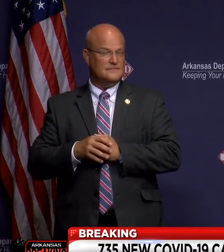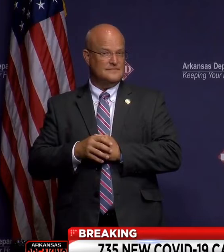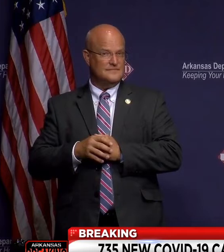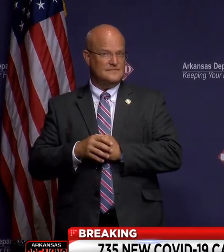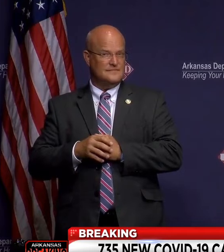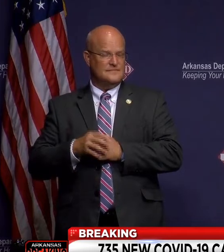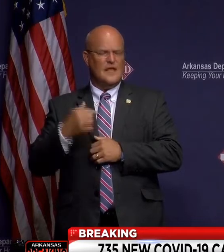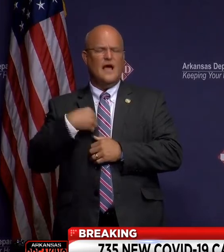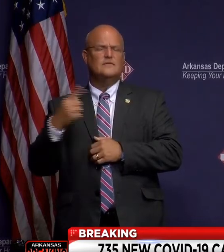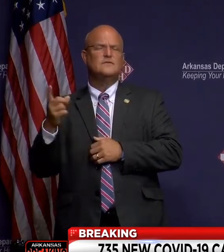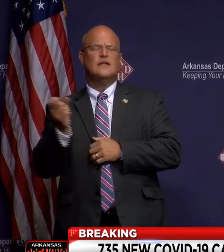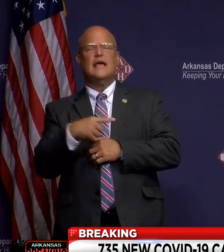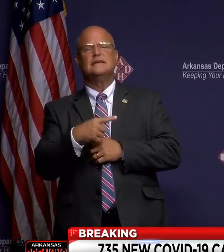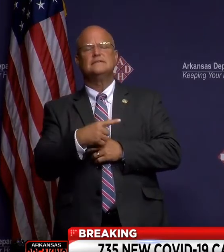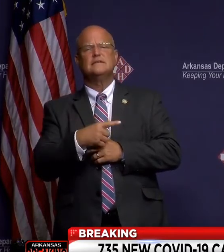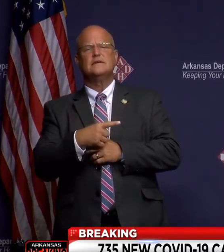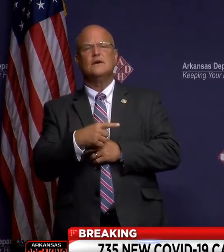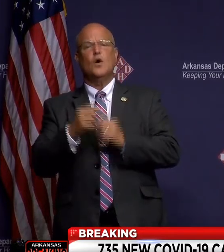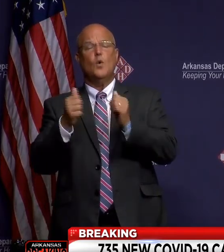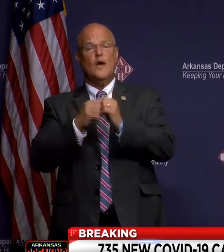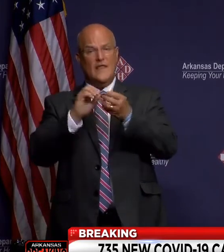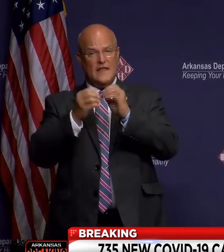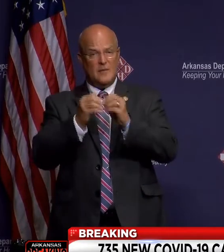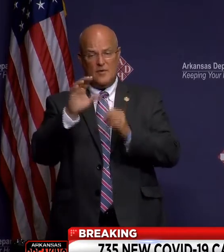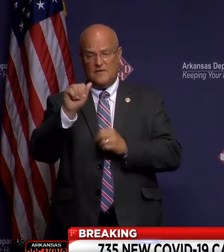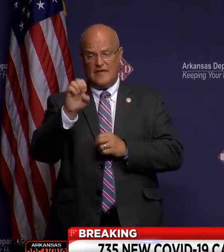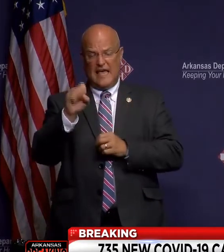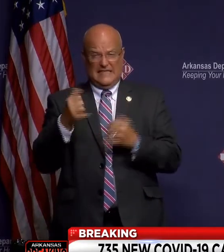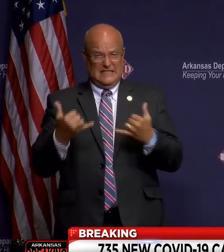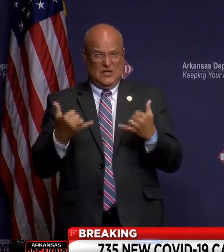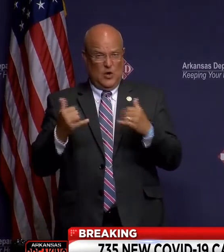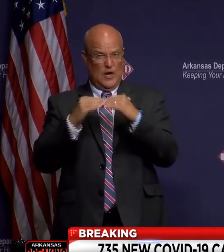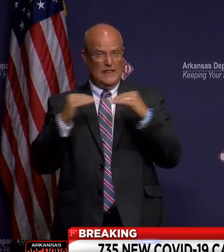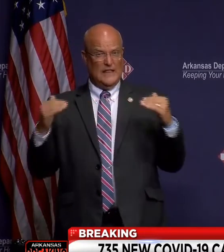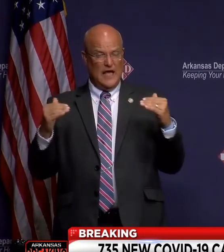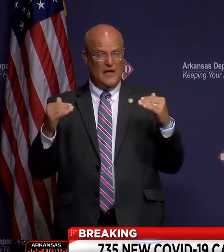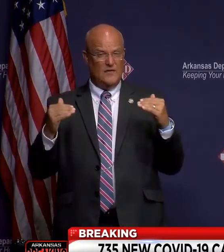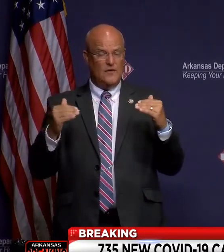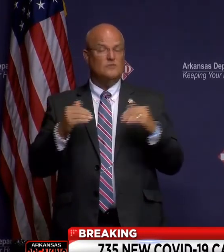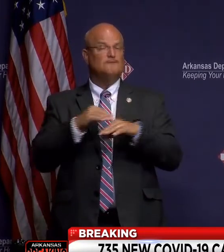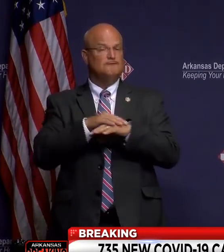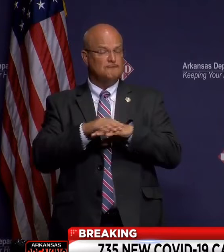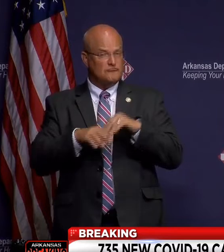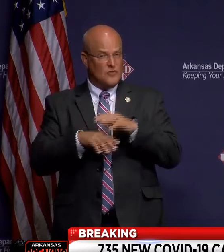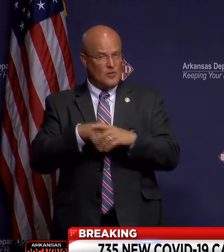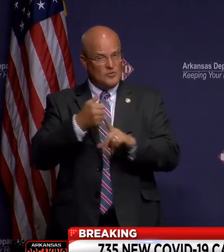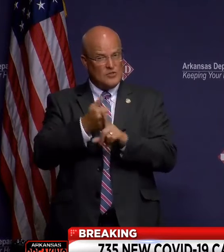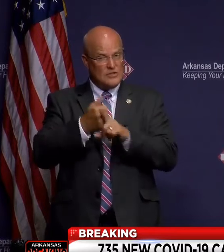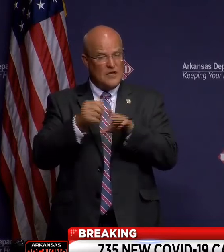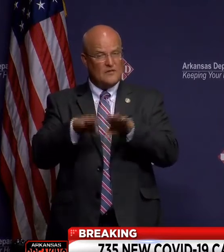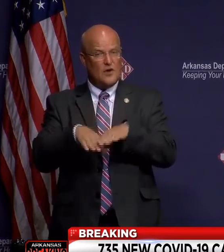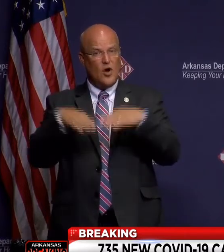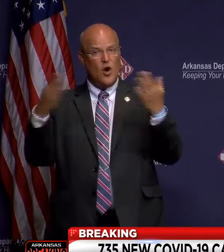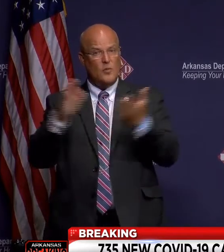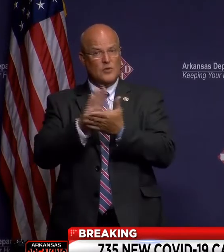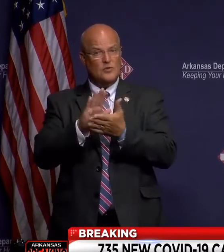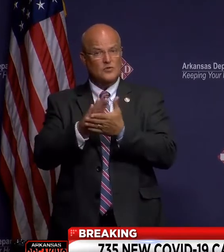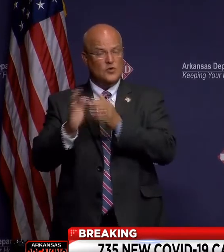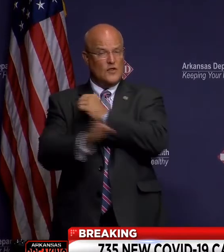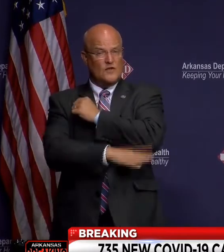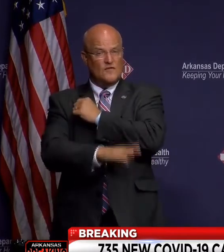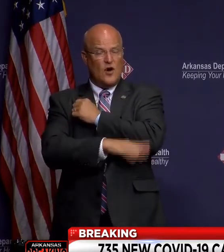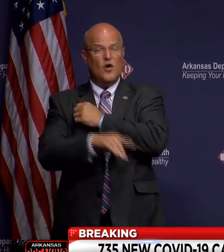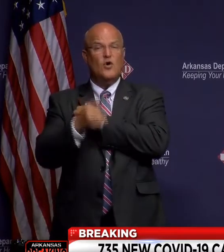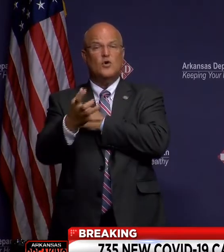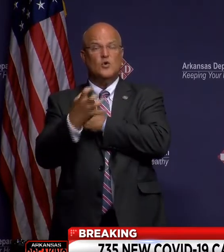I wanted to ask, with the number of cases at their current level, would you be comfortable opening schools in the fall,